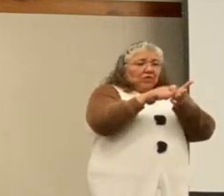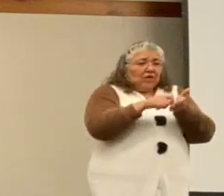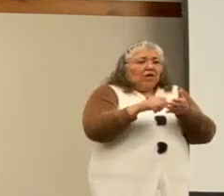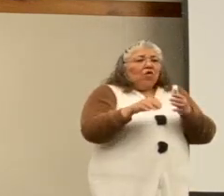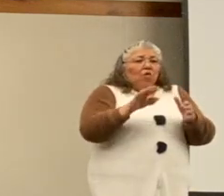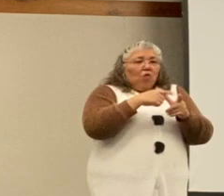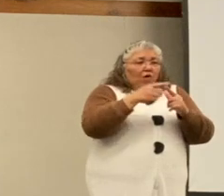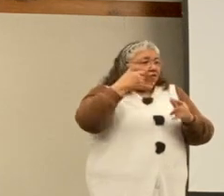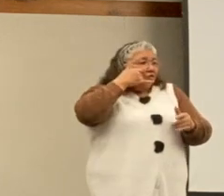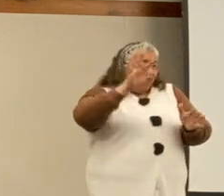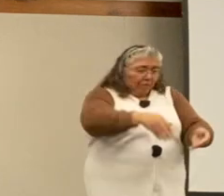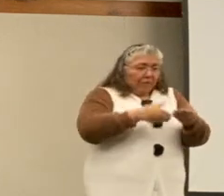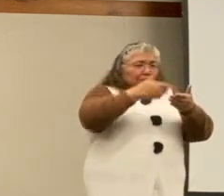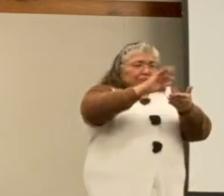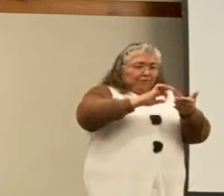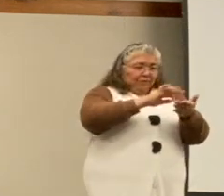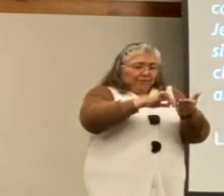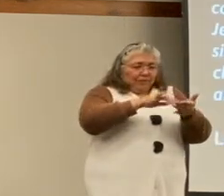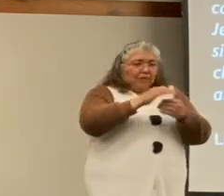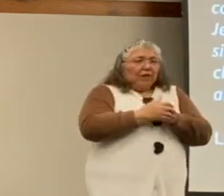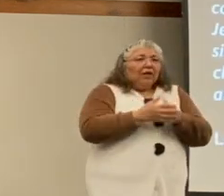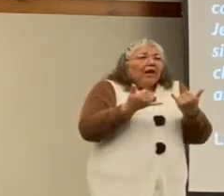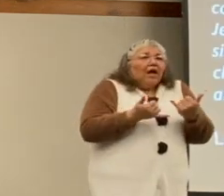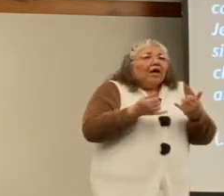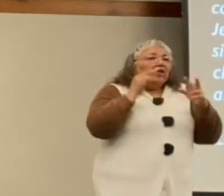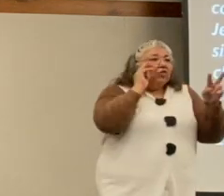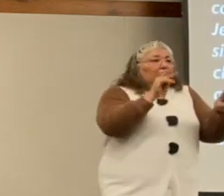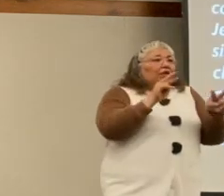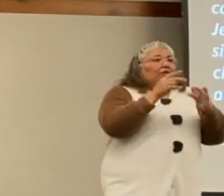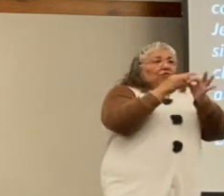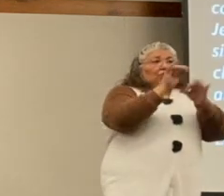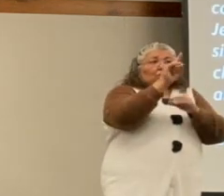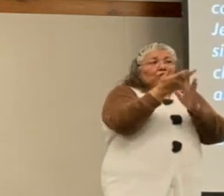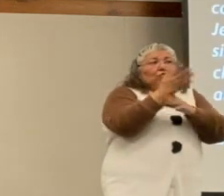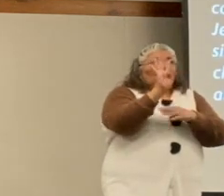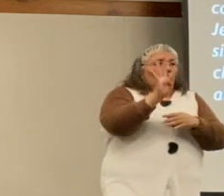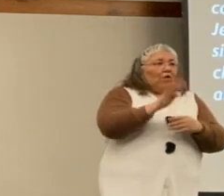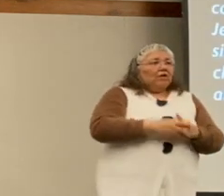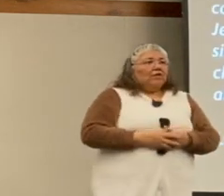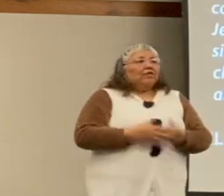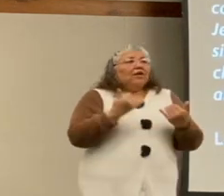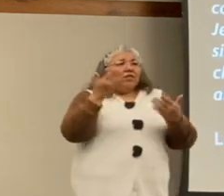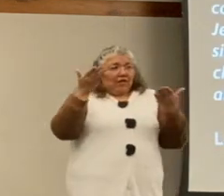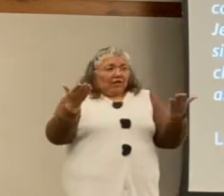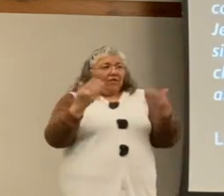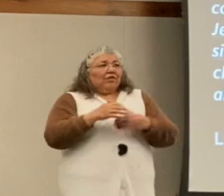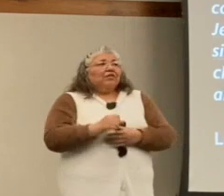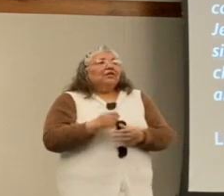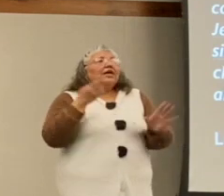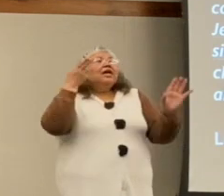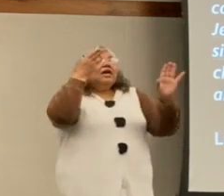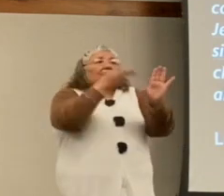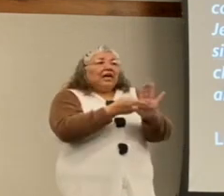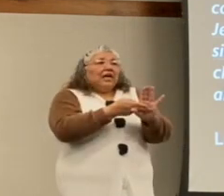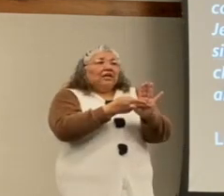what you got to do, but we'll go from there. So let's look at it. Let's look at verses 1 through 4. So here it is. Jesus, he entered